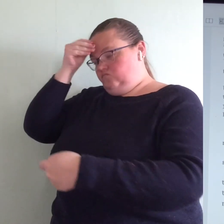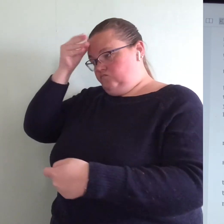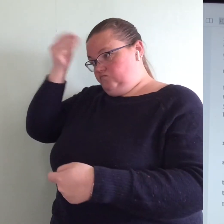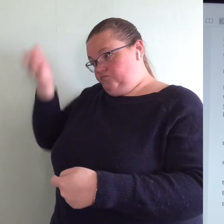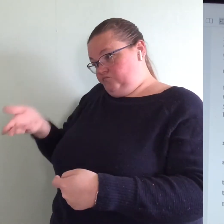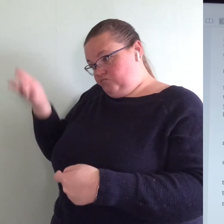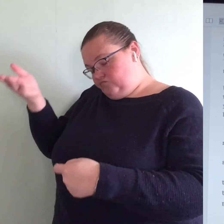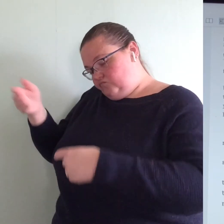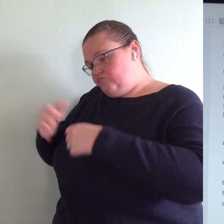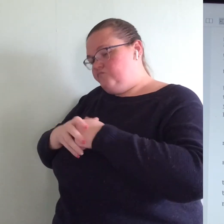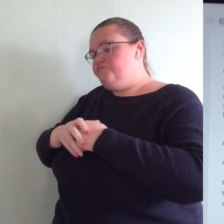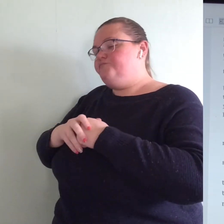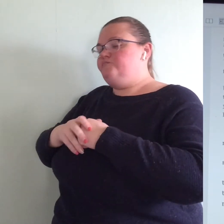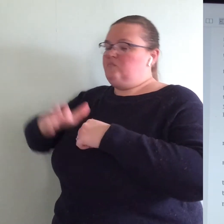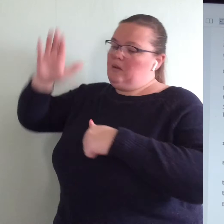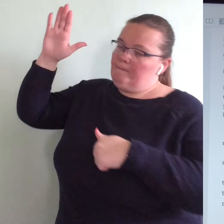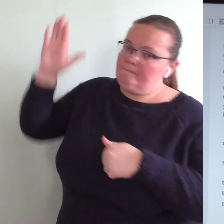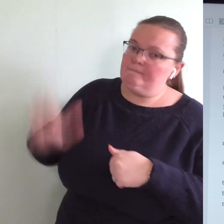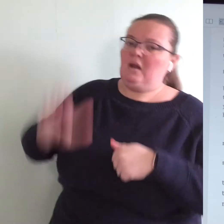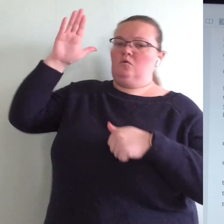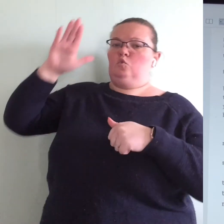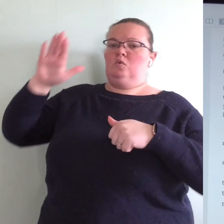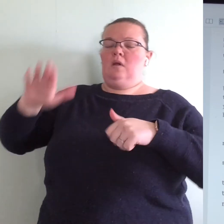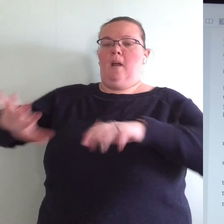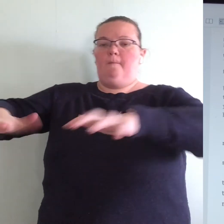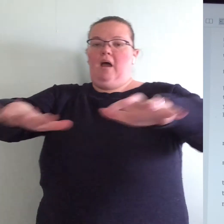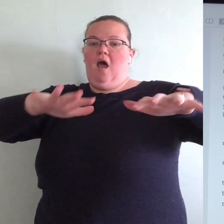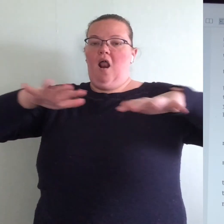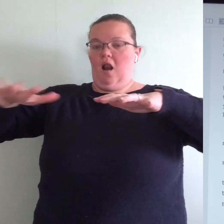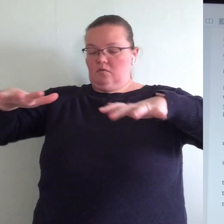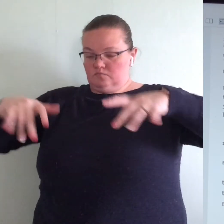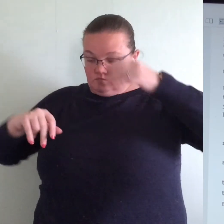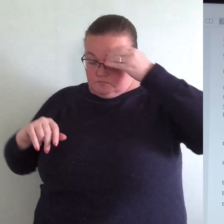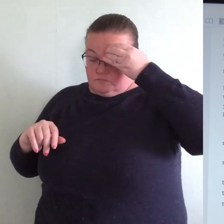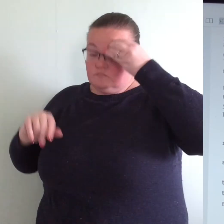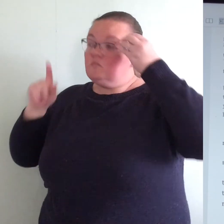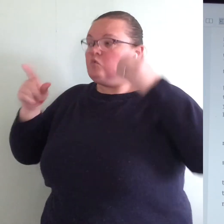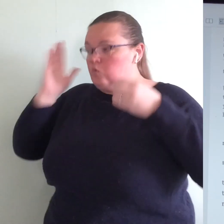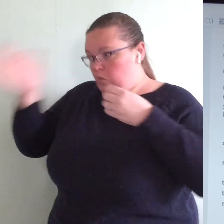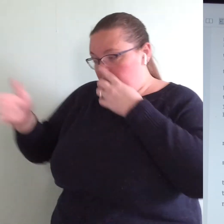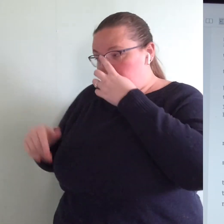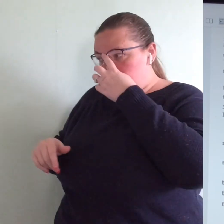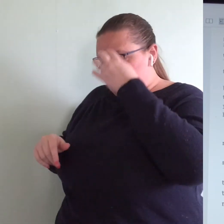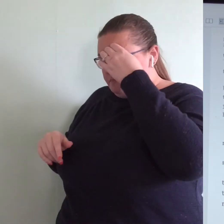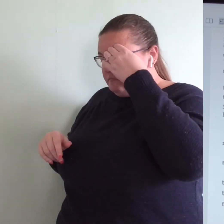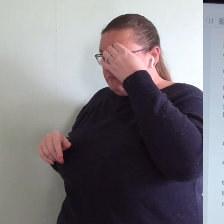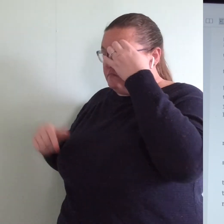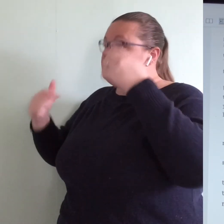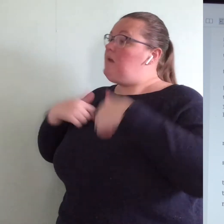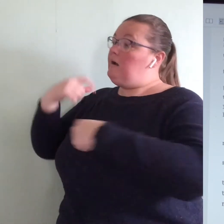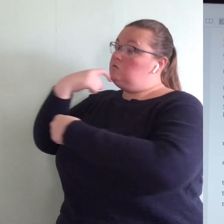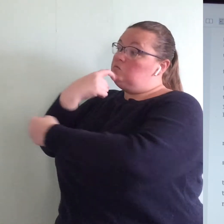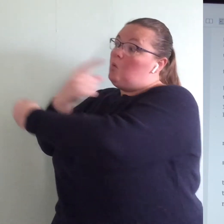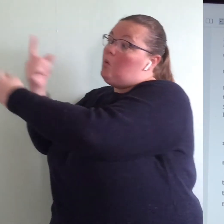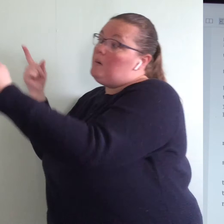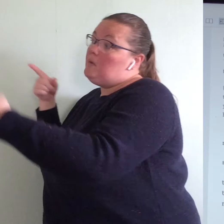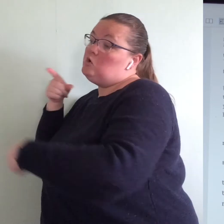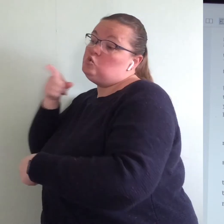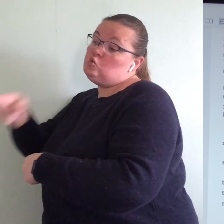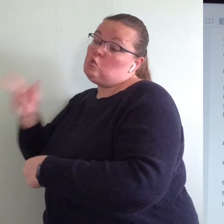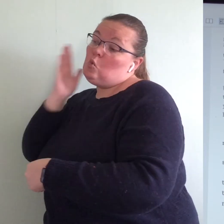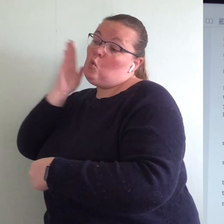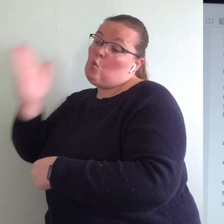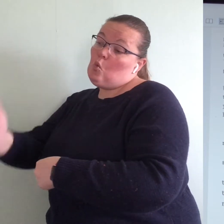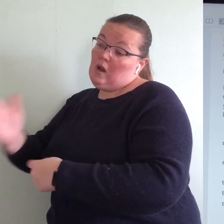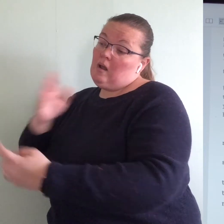his paw down on the table with a crash that made all the cups and saucers rattle. And so you shall. Word has been sent that you